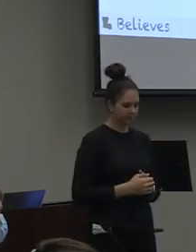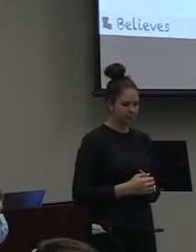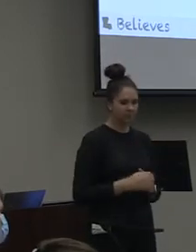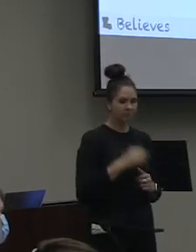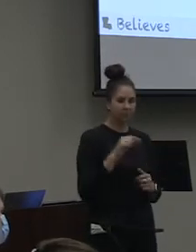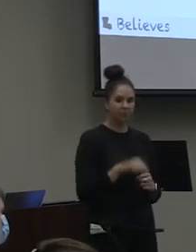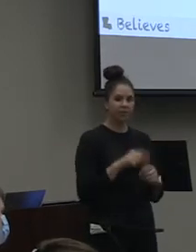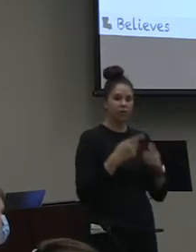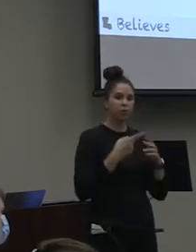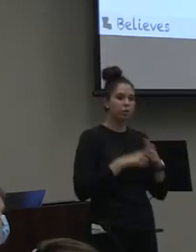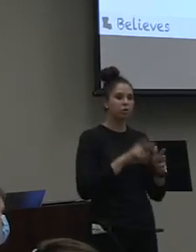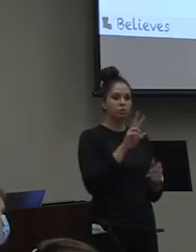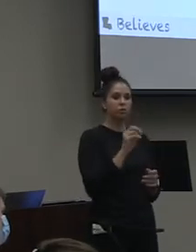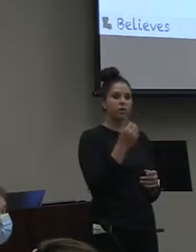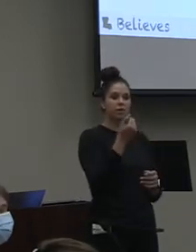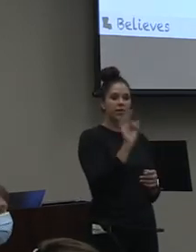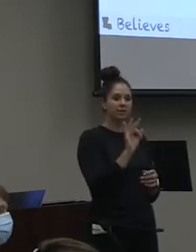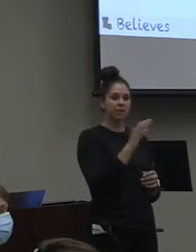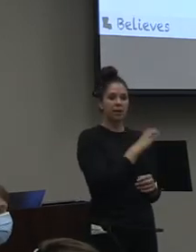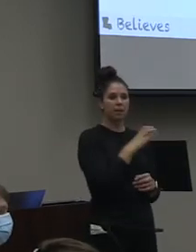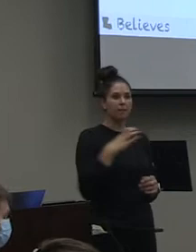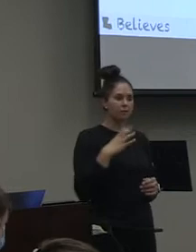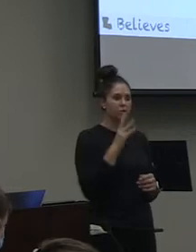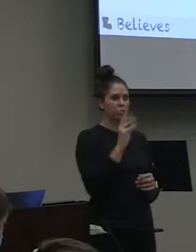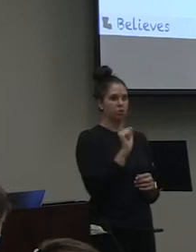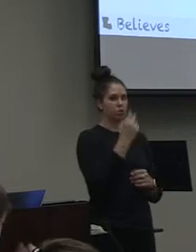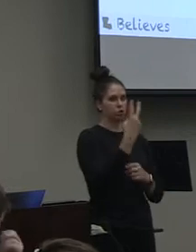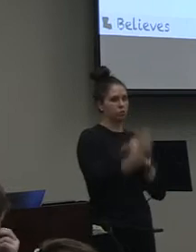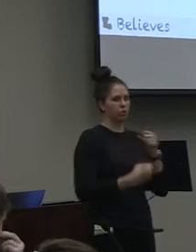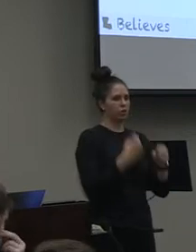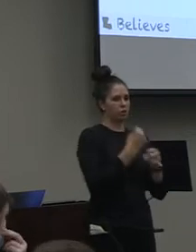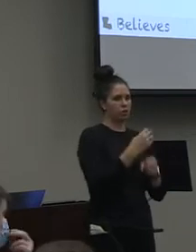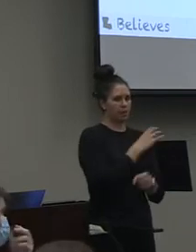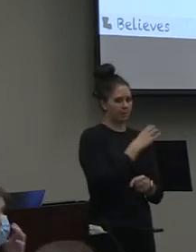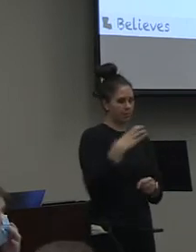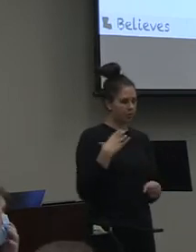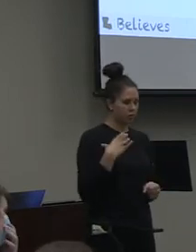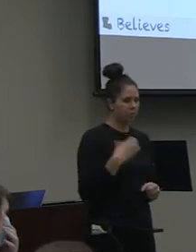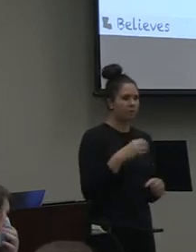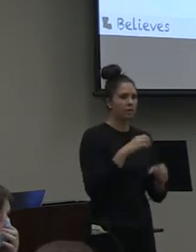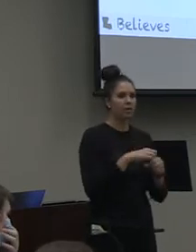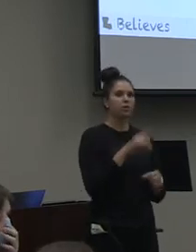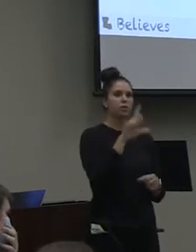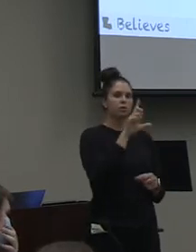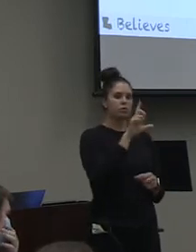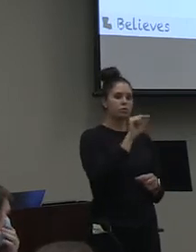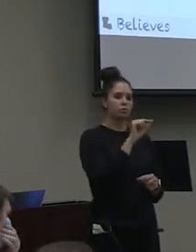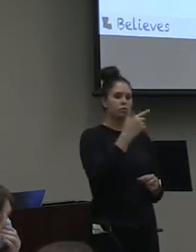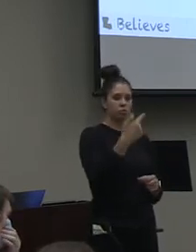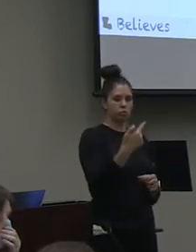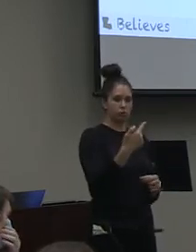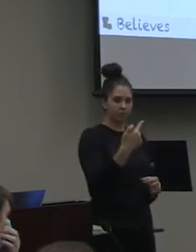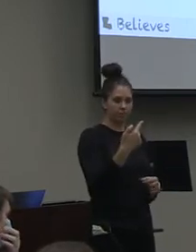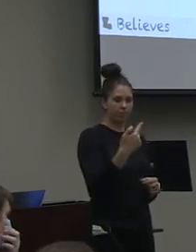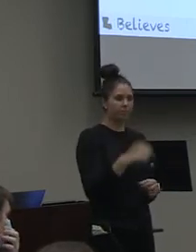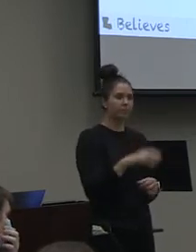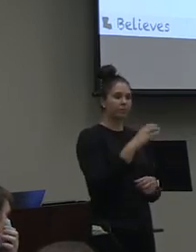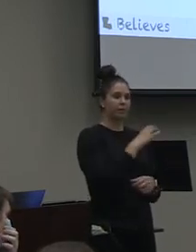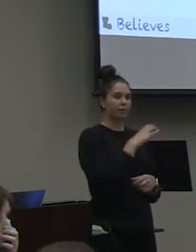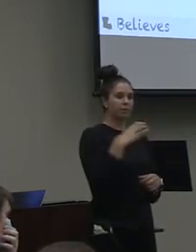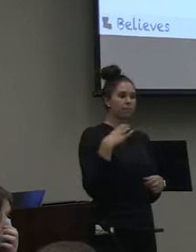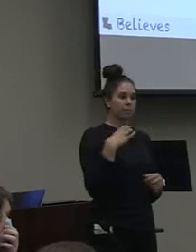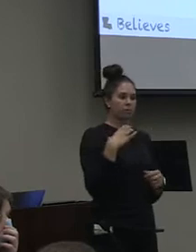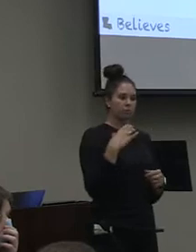This original 2019 commission was a two-year commission, and so in 2021, the